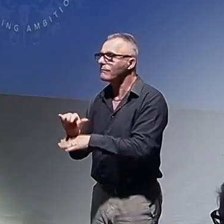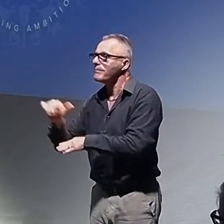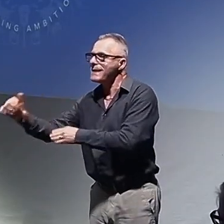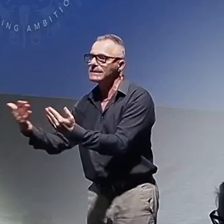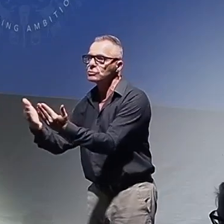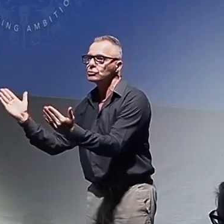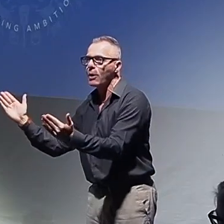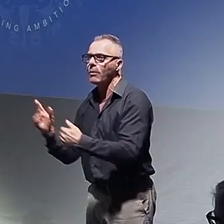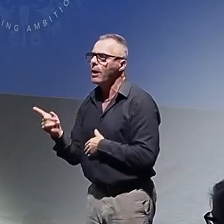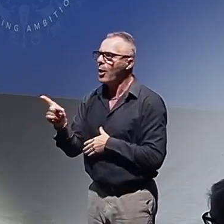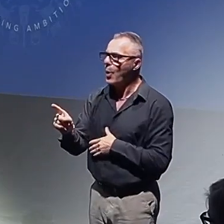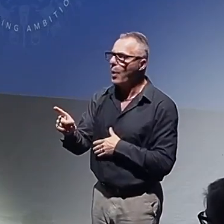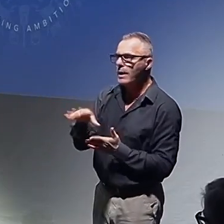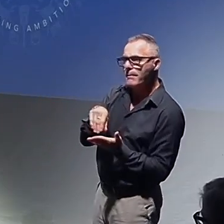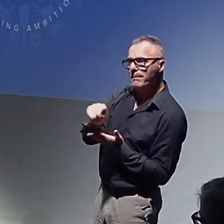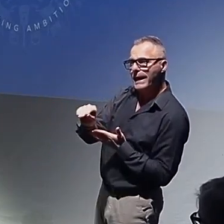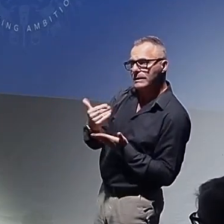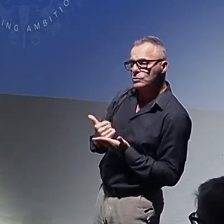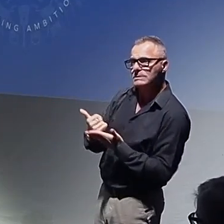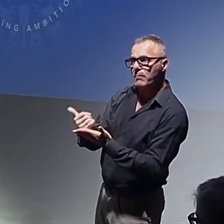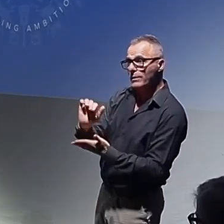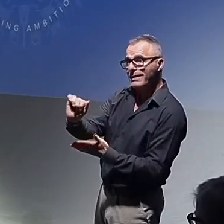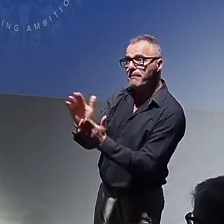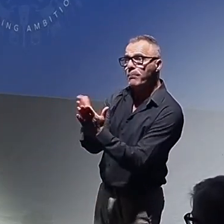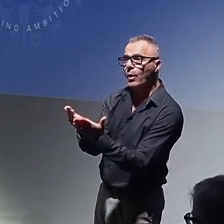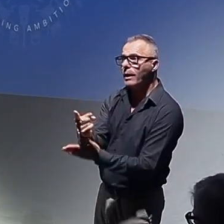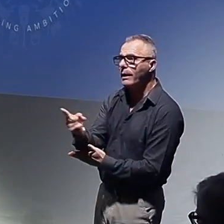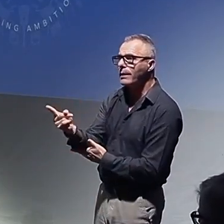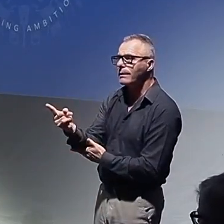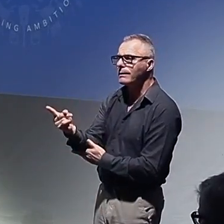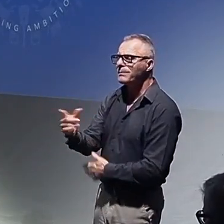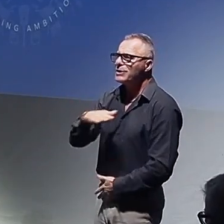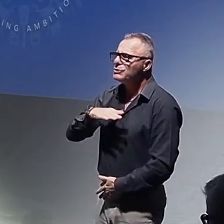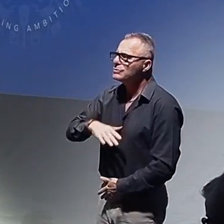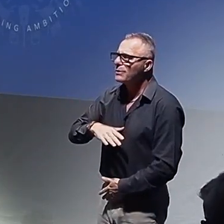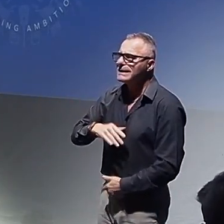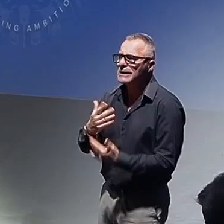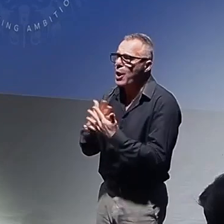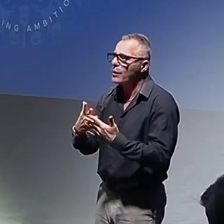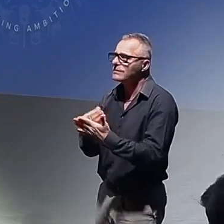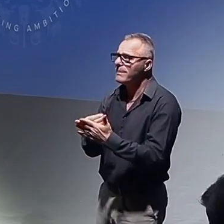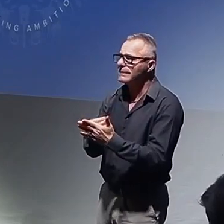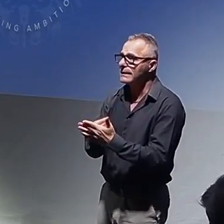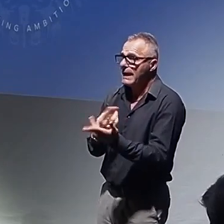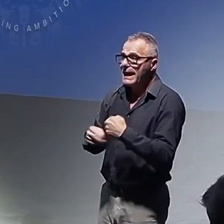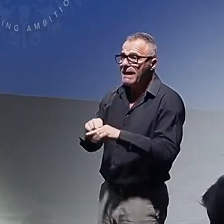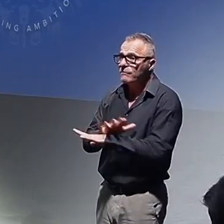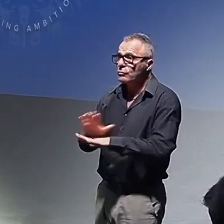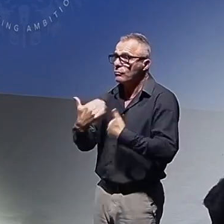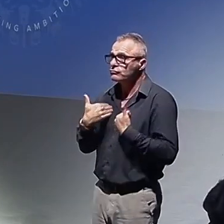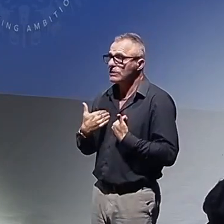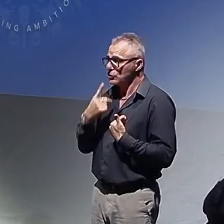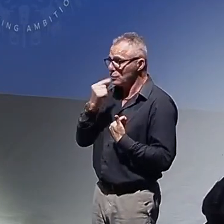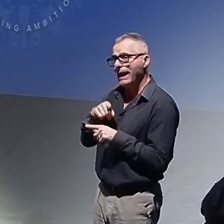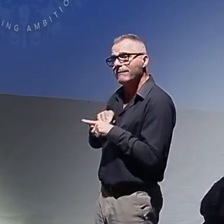show, or you can pay to support their book. You don't need lots of money to do that. If you don't have the money to do that, you can